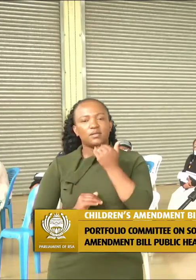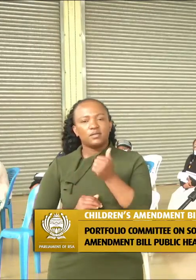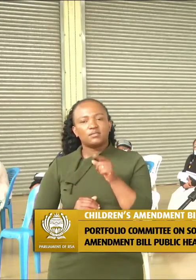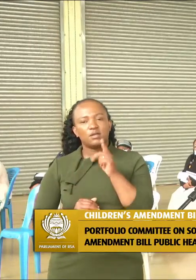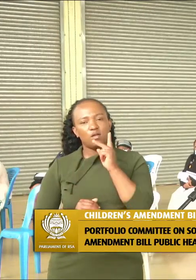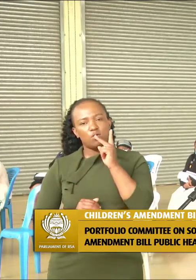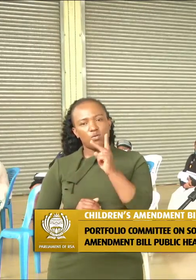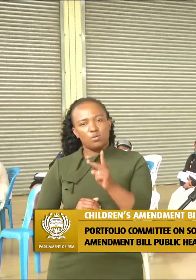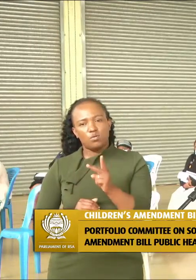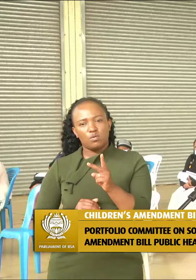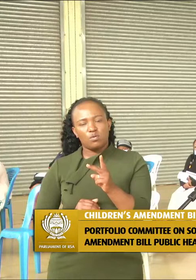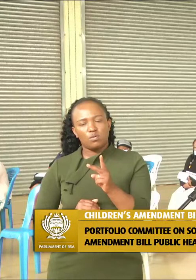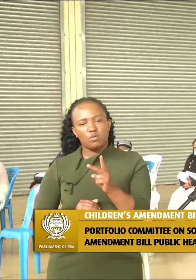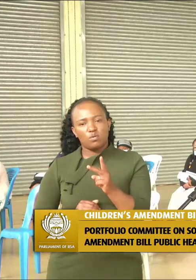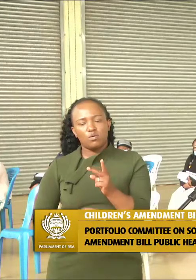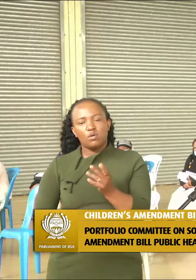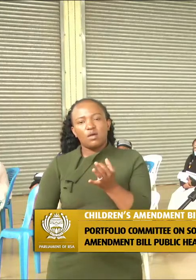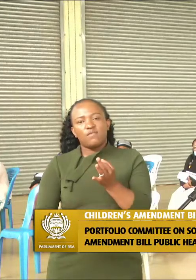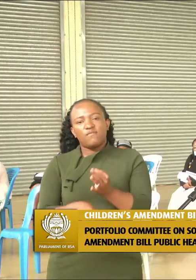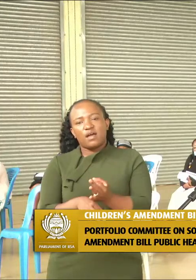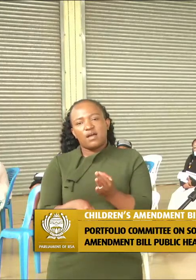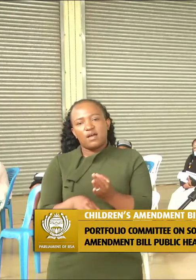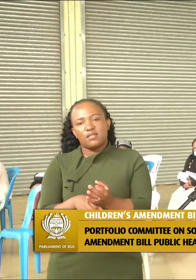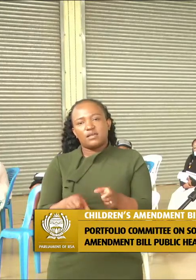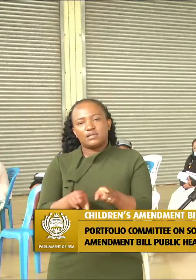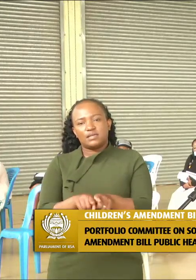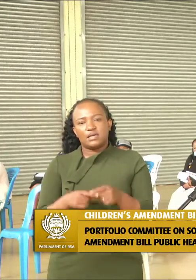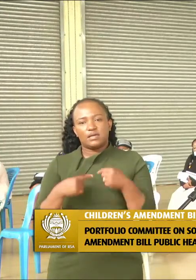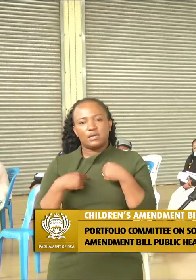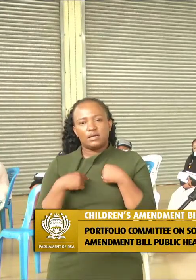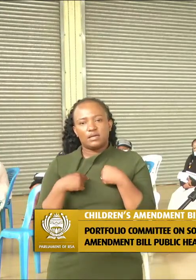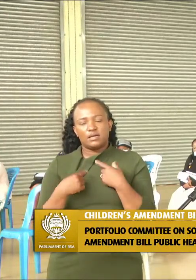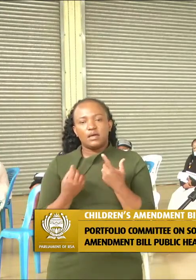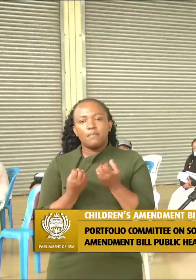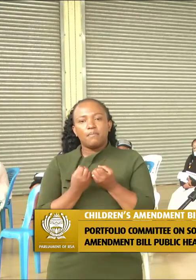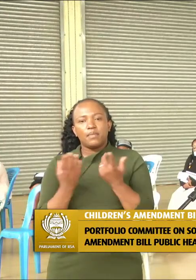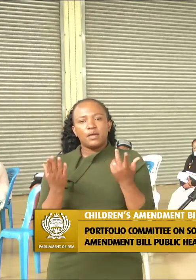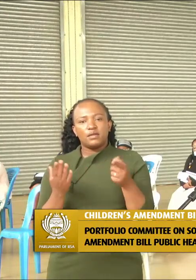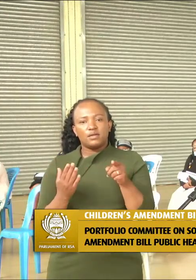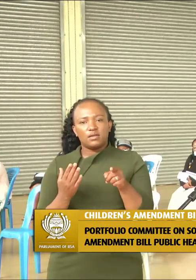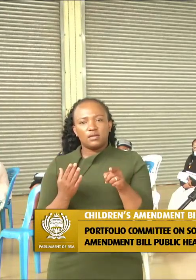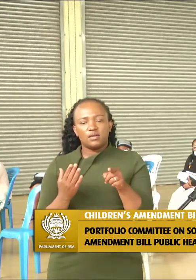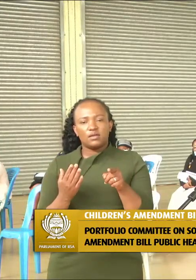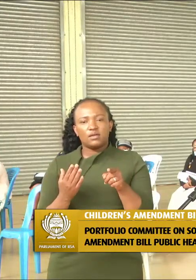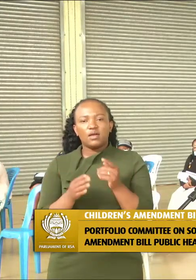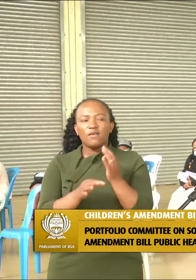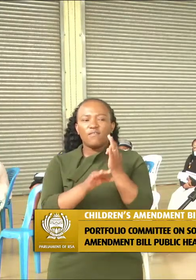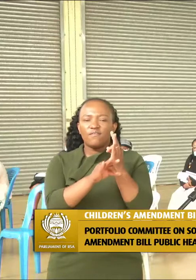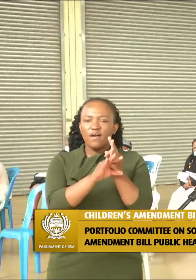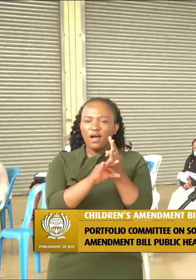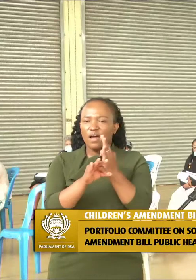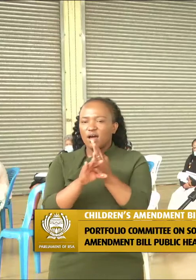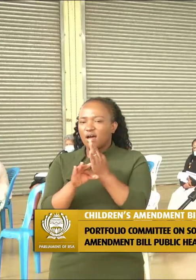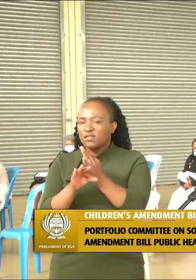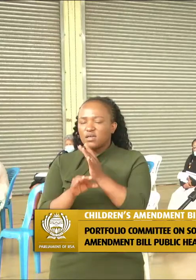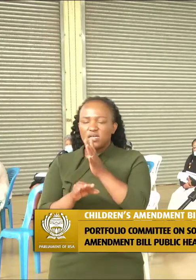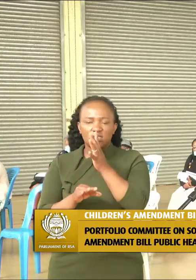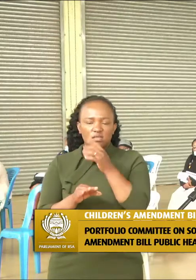dads like me out there. There's a lot of dads out there who want to be involved in their children's